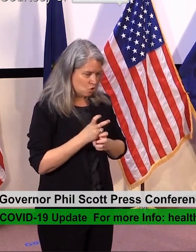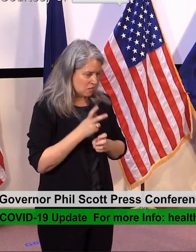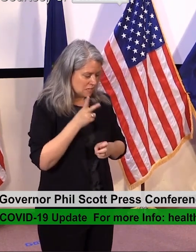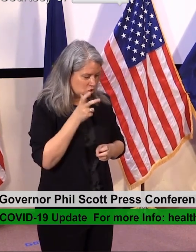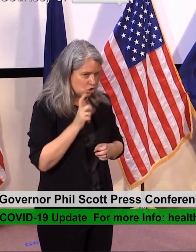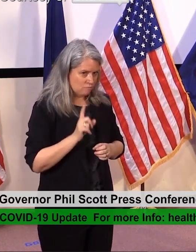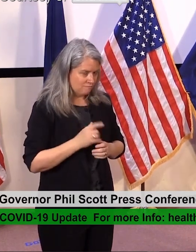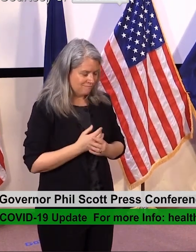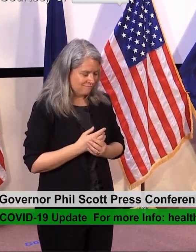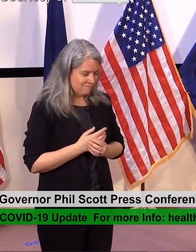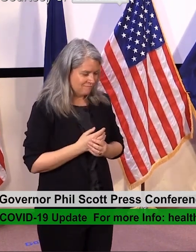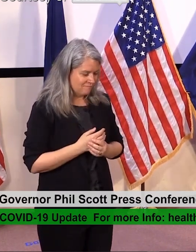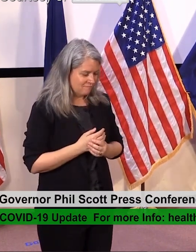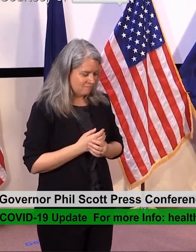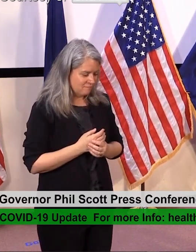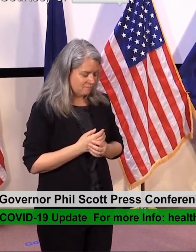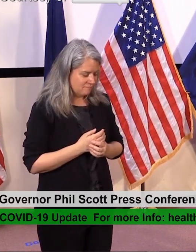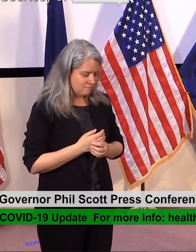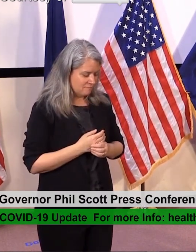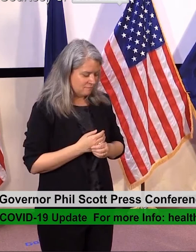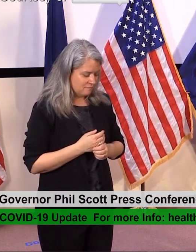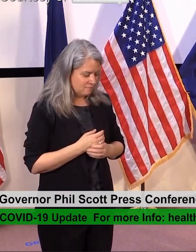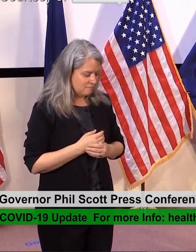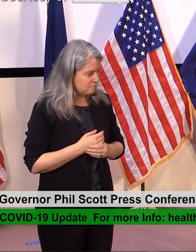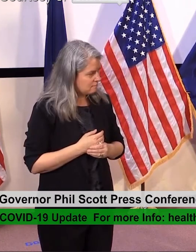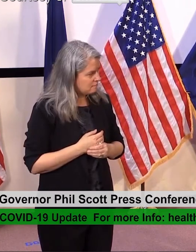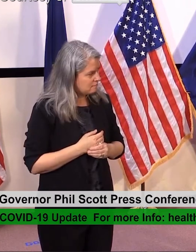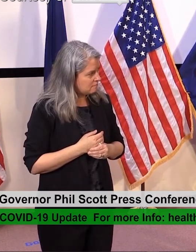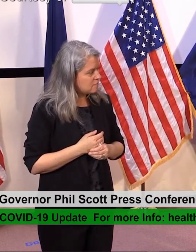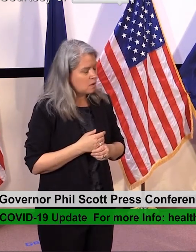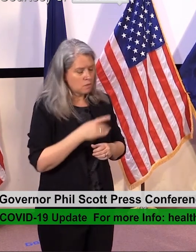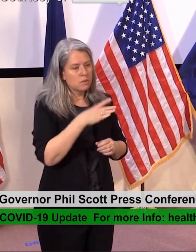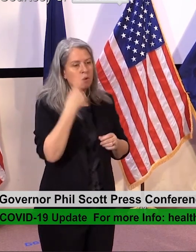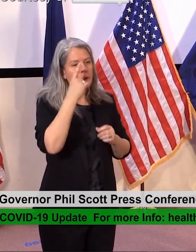in case the virus breaks out in inmate populations across the state.